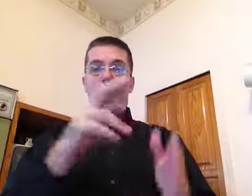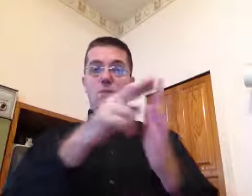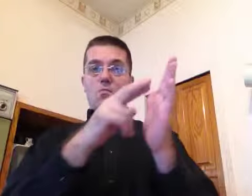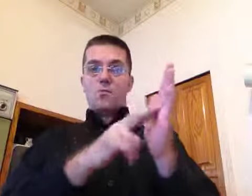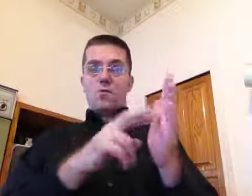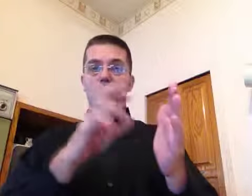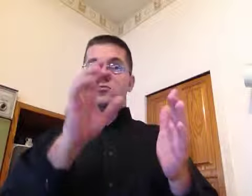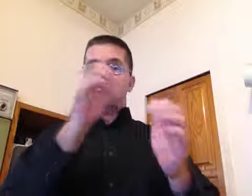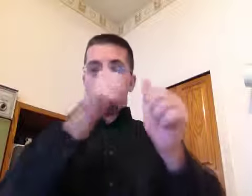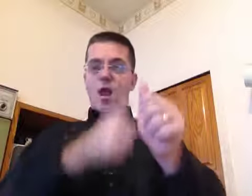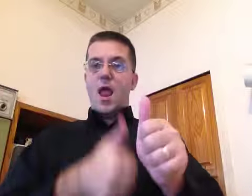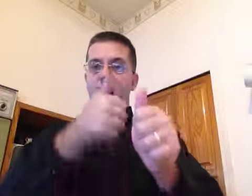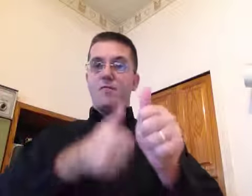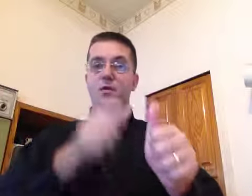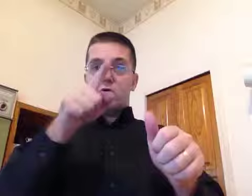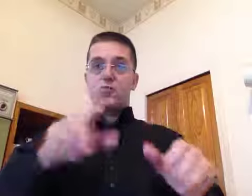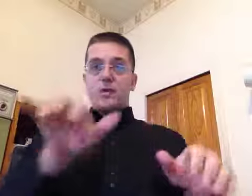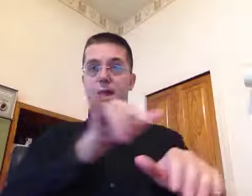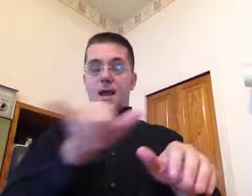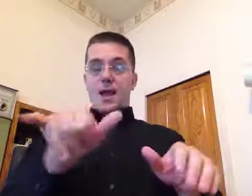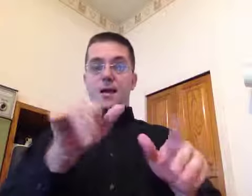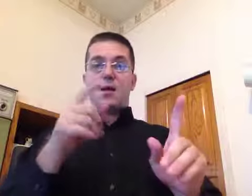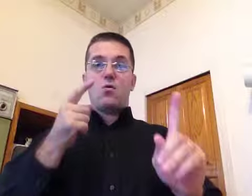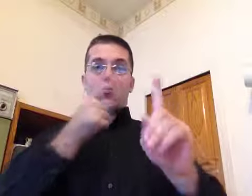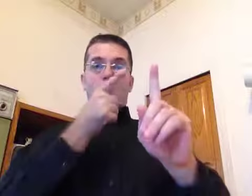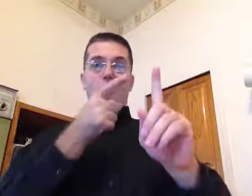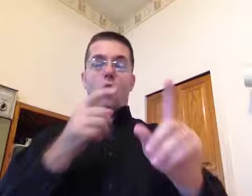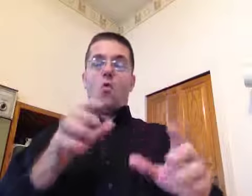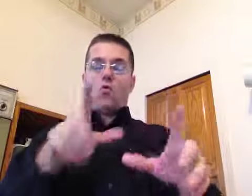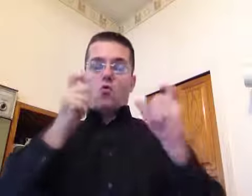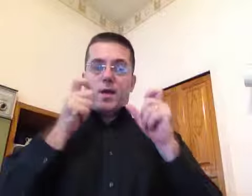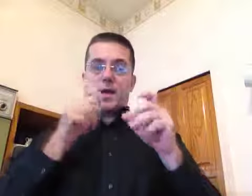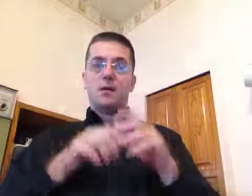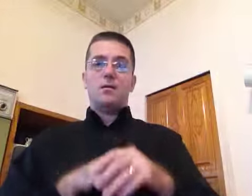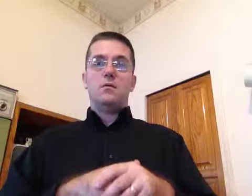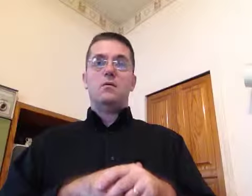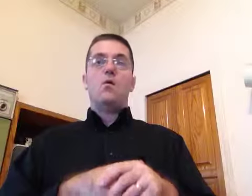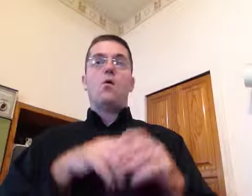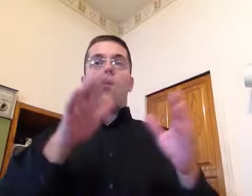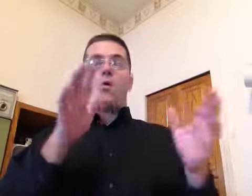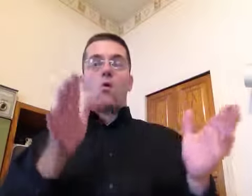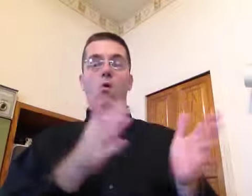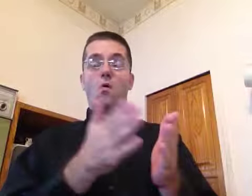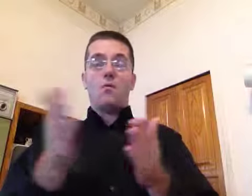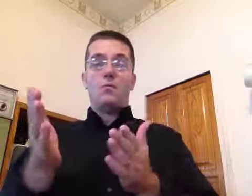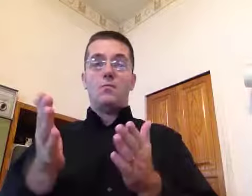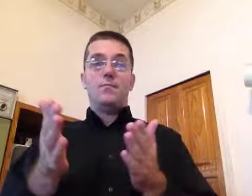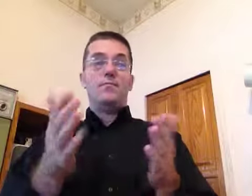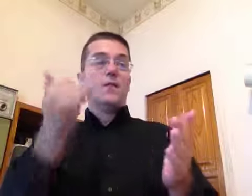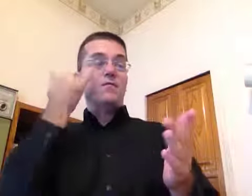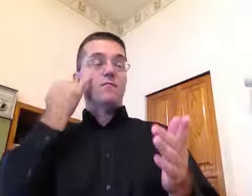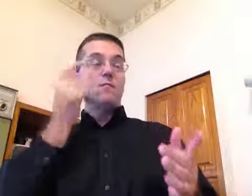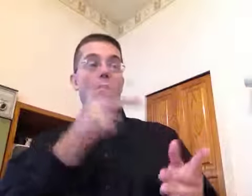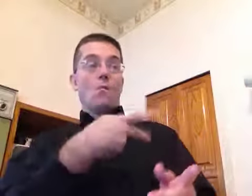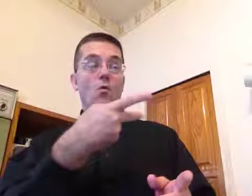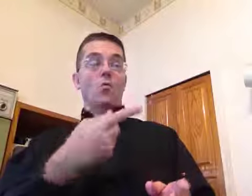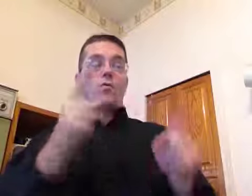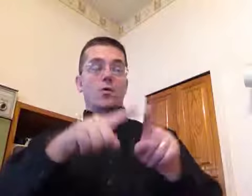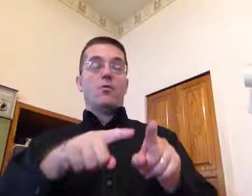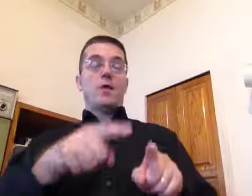doing everything you can to get this goal hit. But this was the game plan you all laid out, and I think you should stick with it.